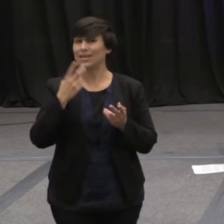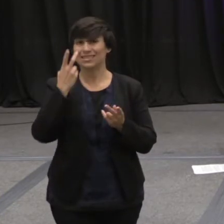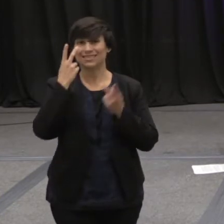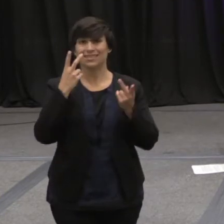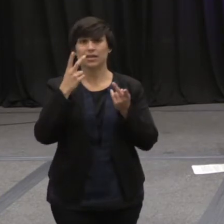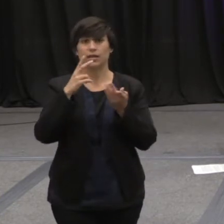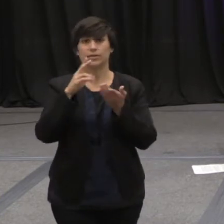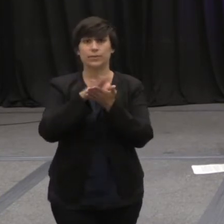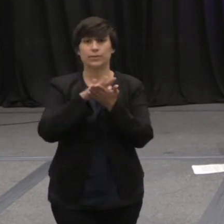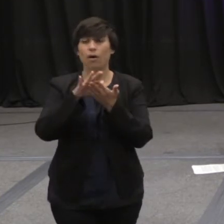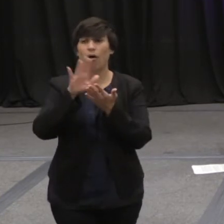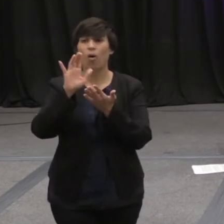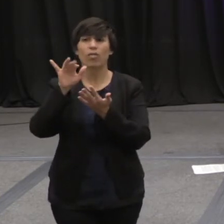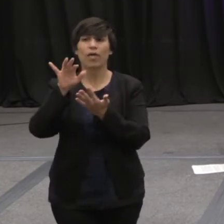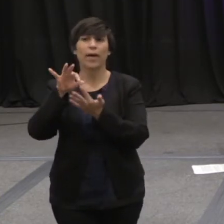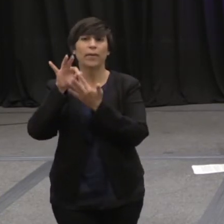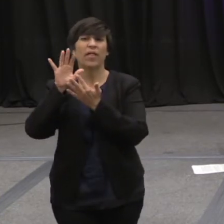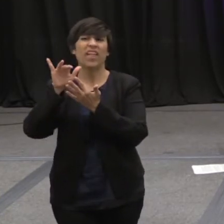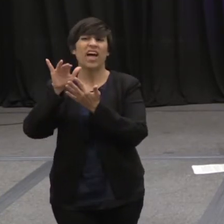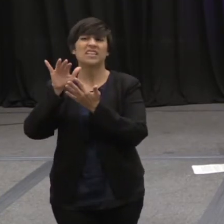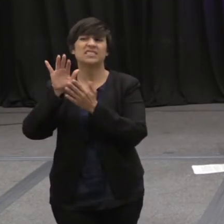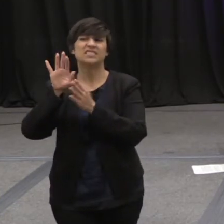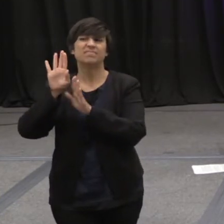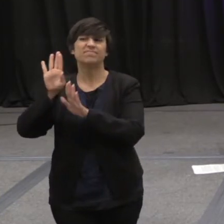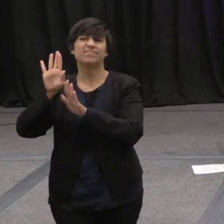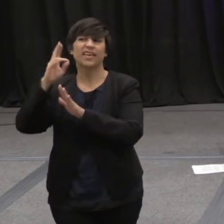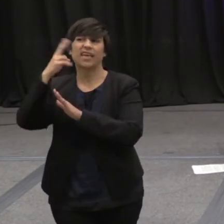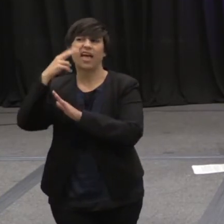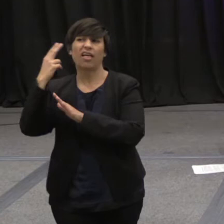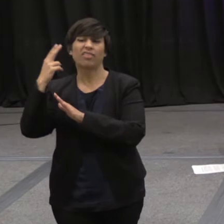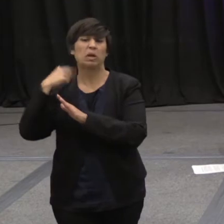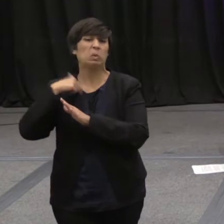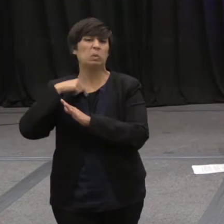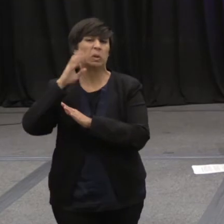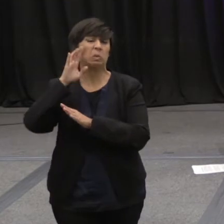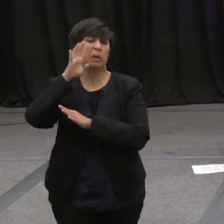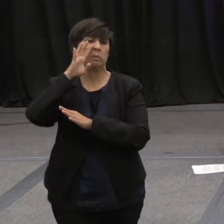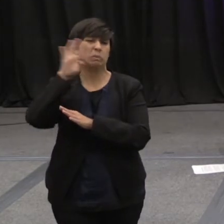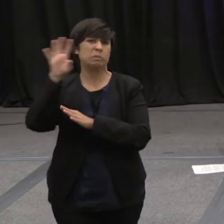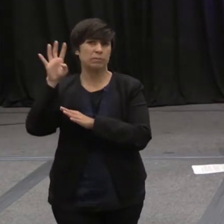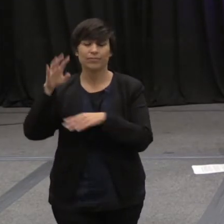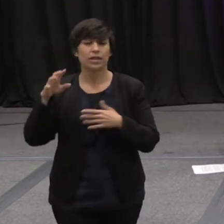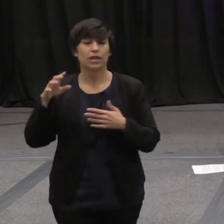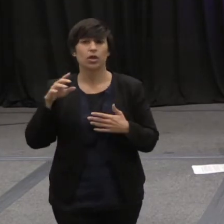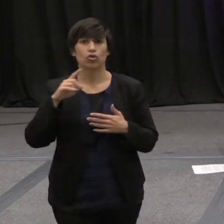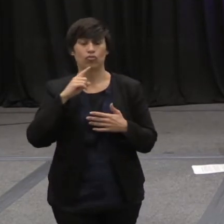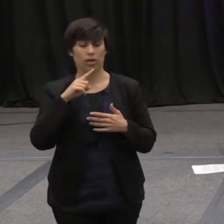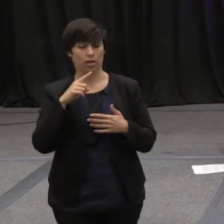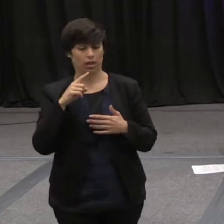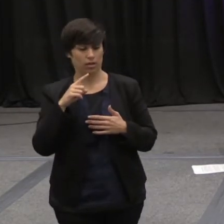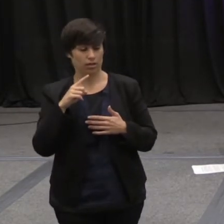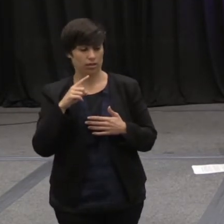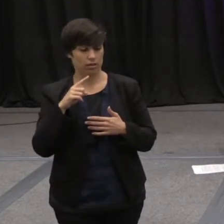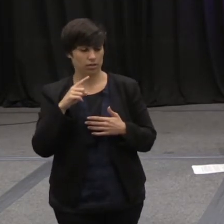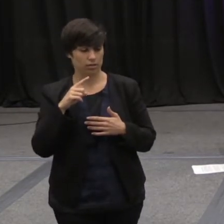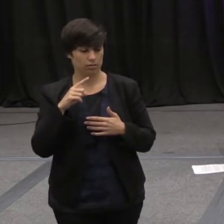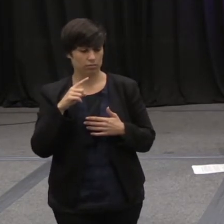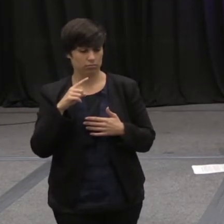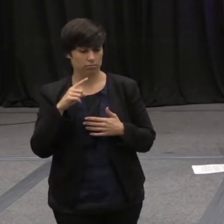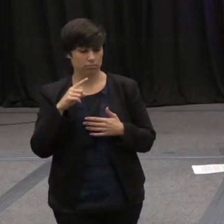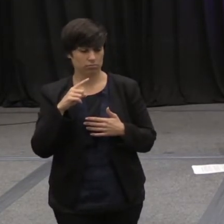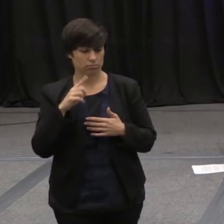they're too Catholic, so we're going to neglect them. It's on us to keep the ones that we're